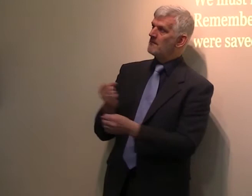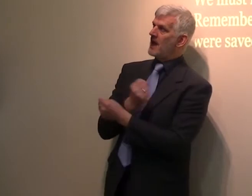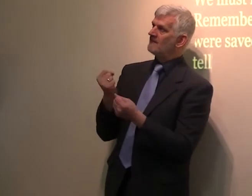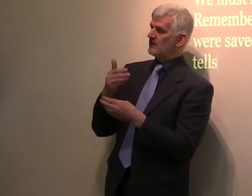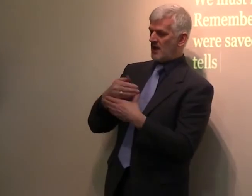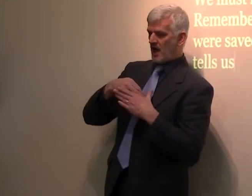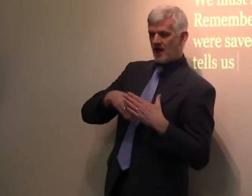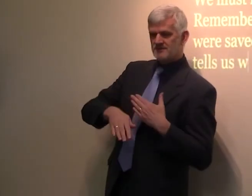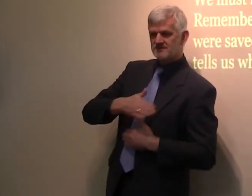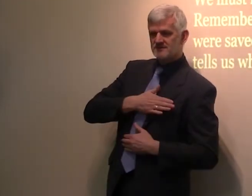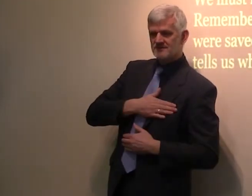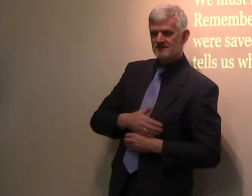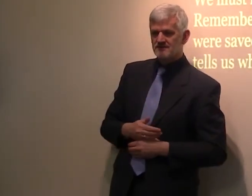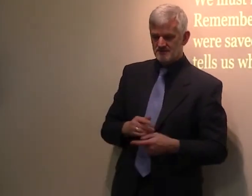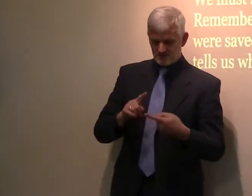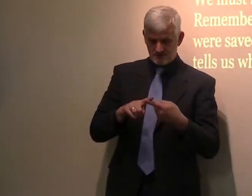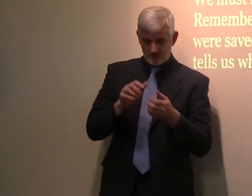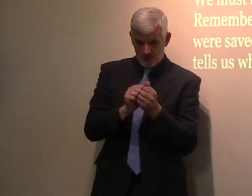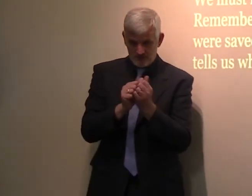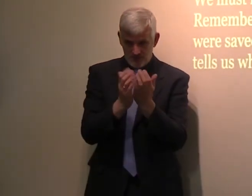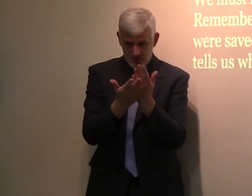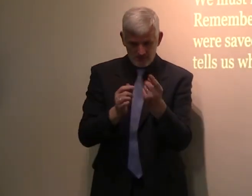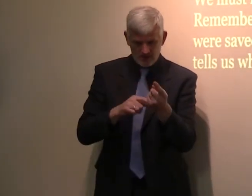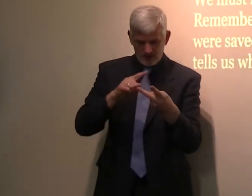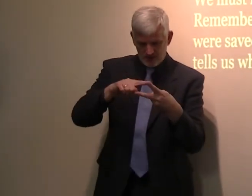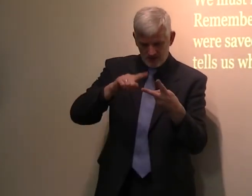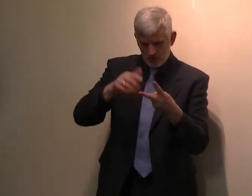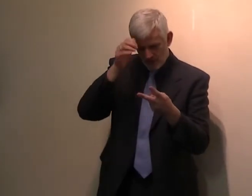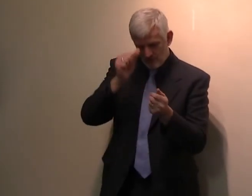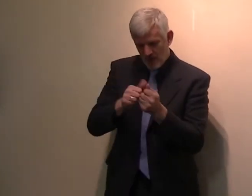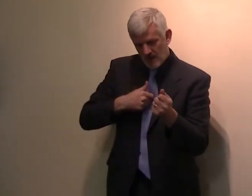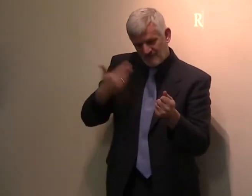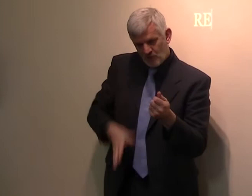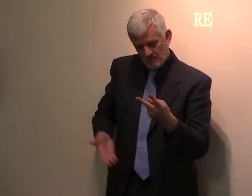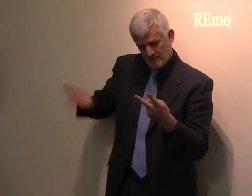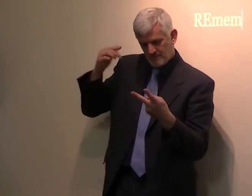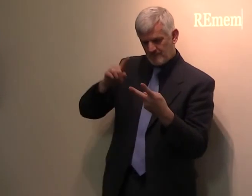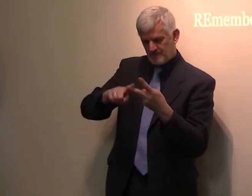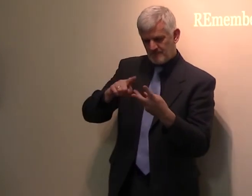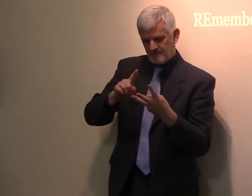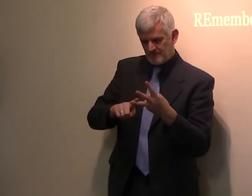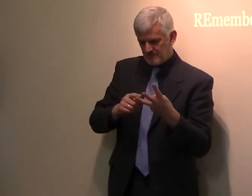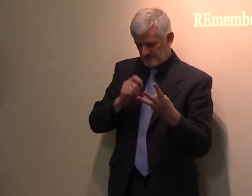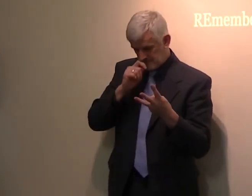God. Remember where you have been taken from. Remember the gutter, the past, or the